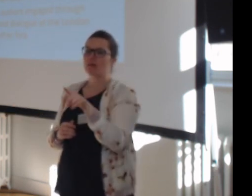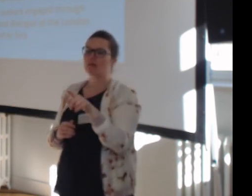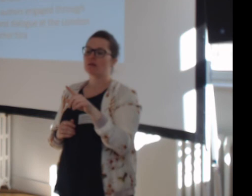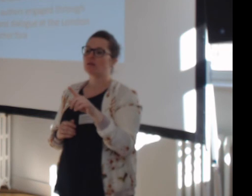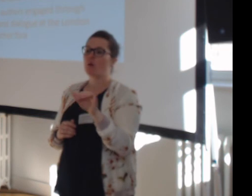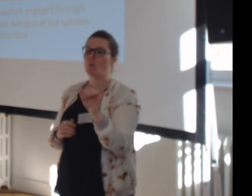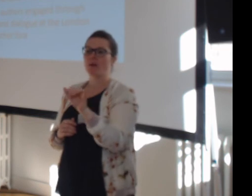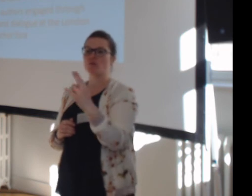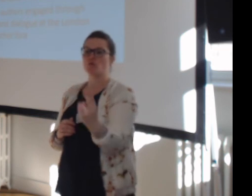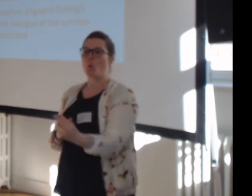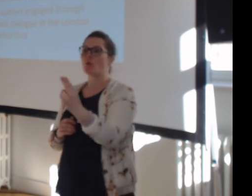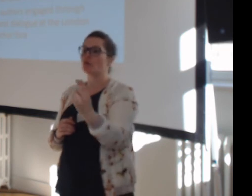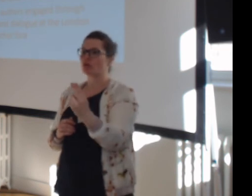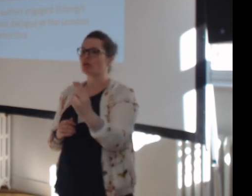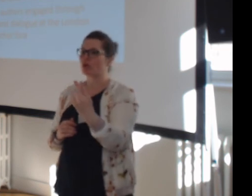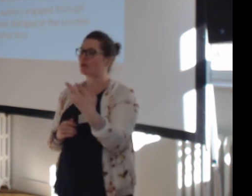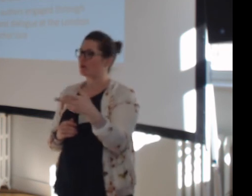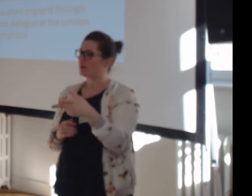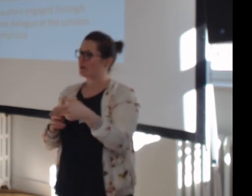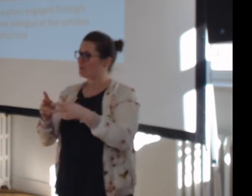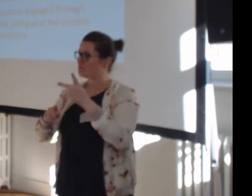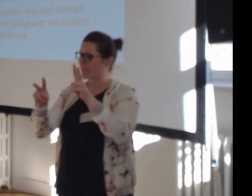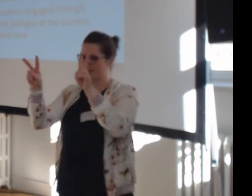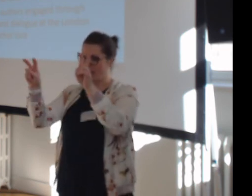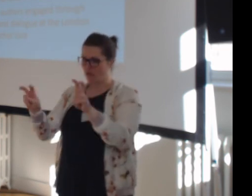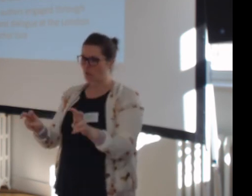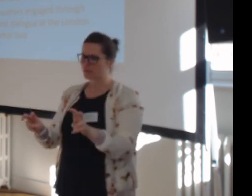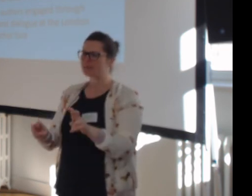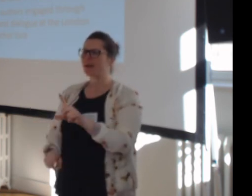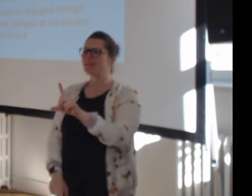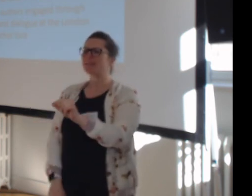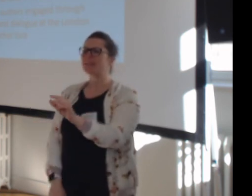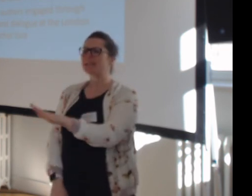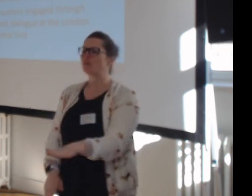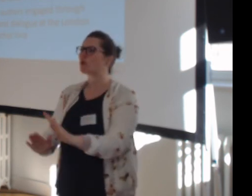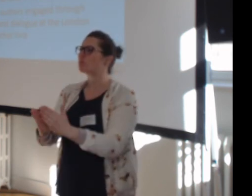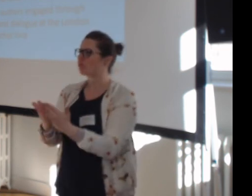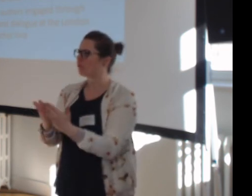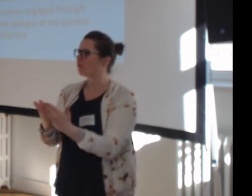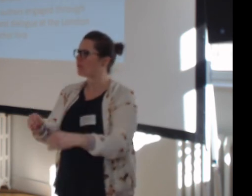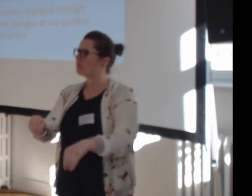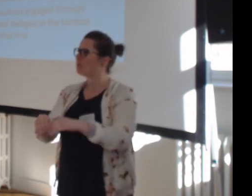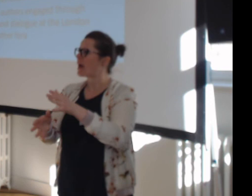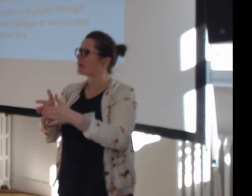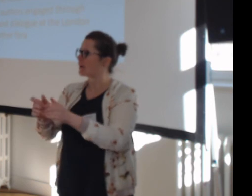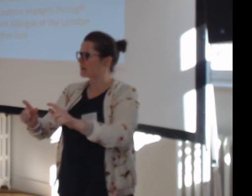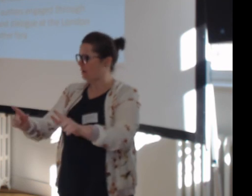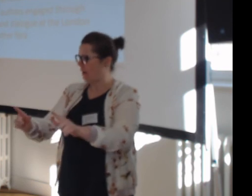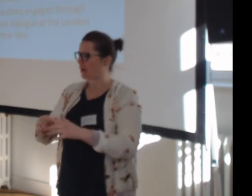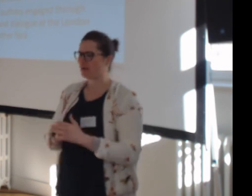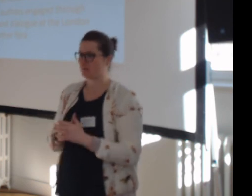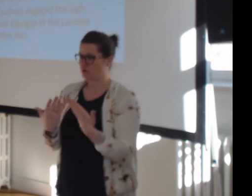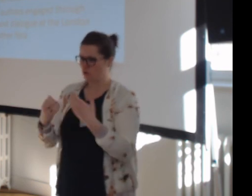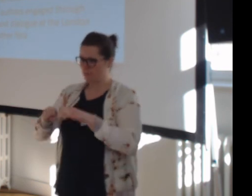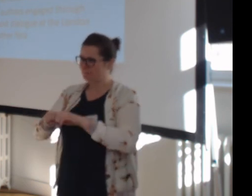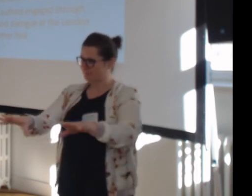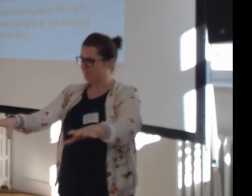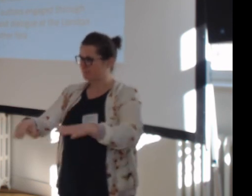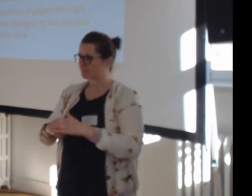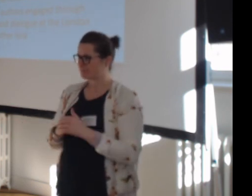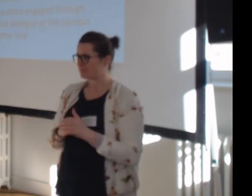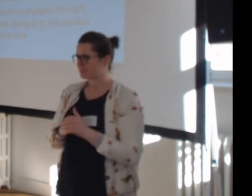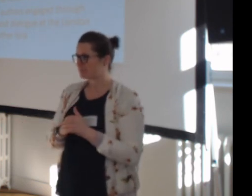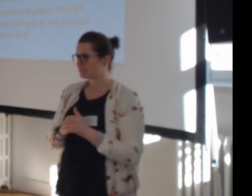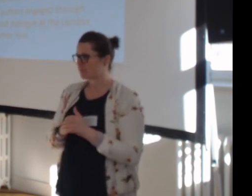thirst for there being more titles, 10 children's books with sign language and narration were launched. So